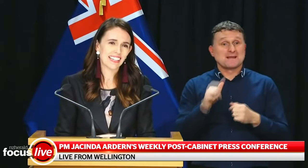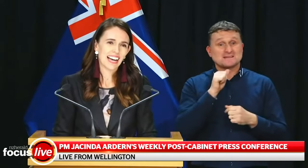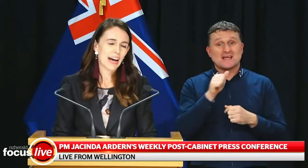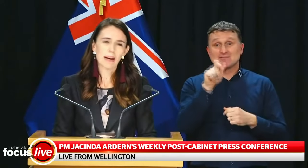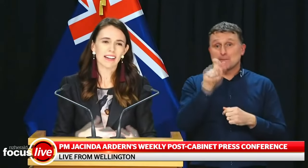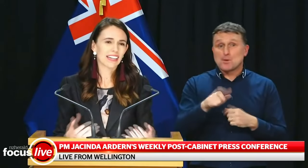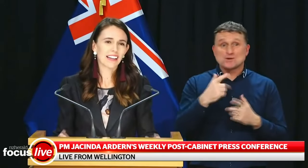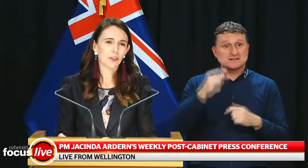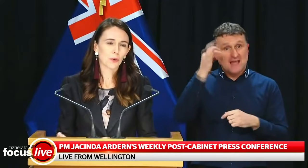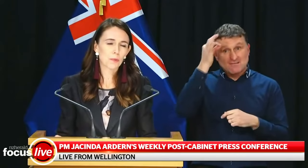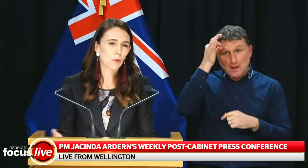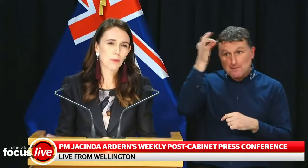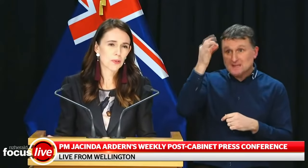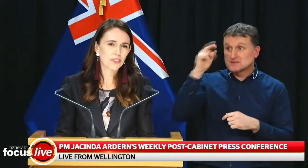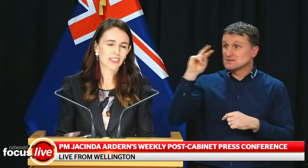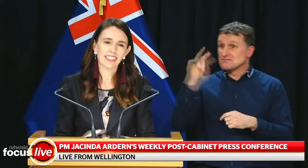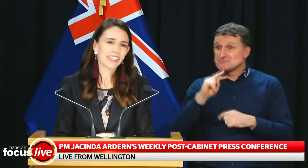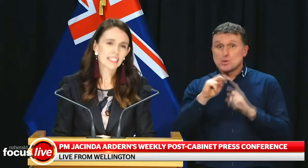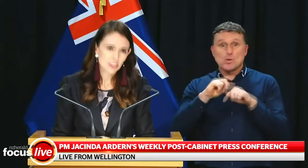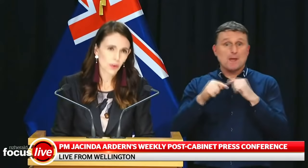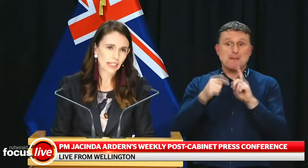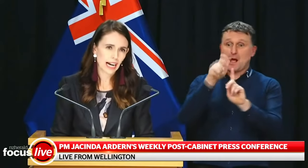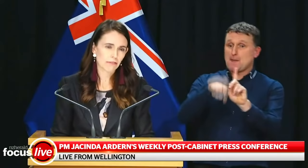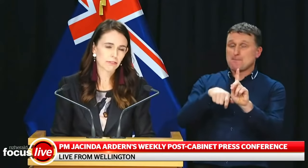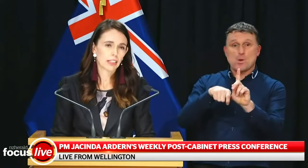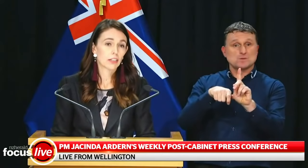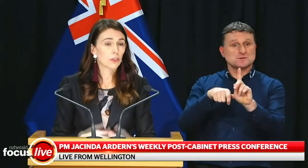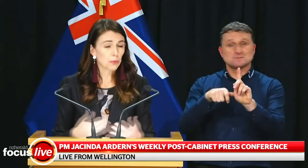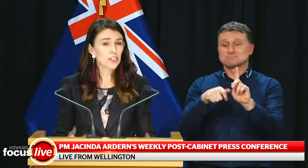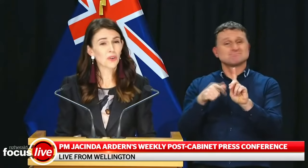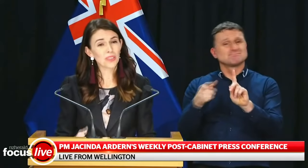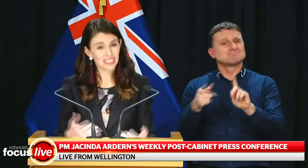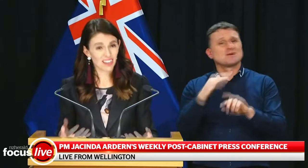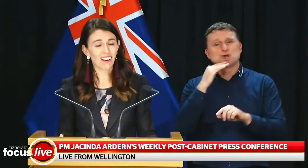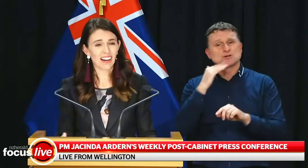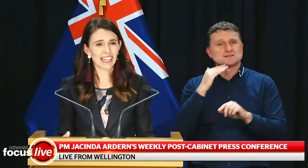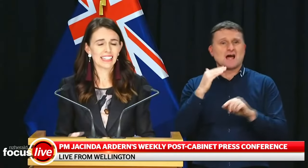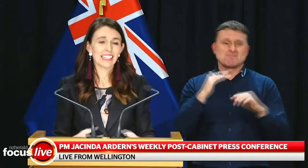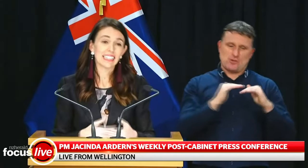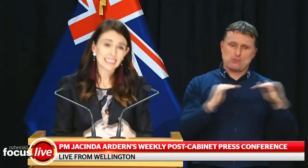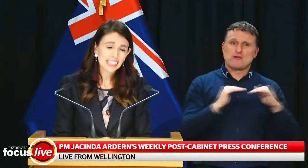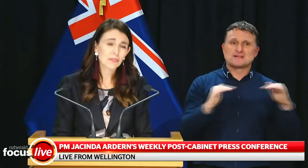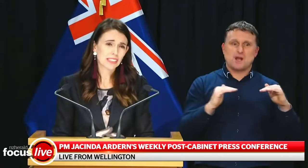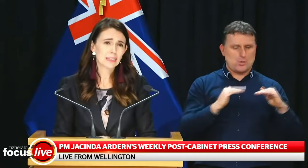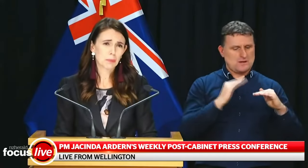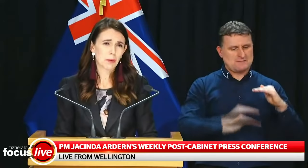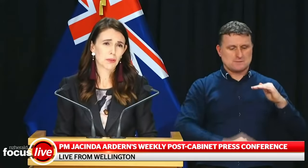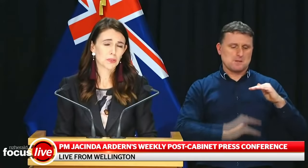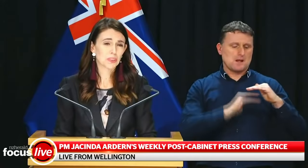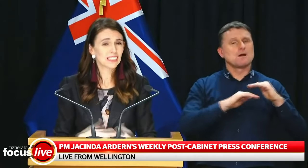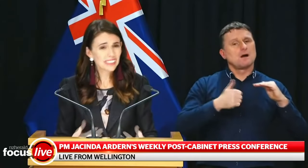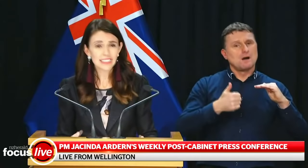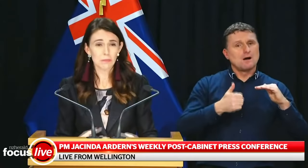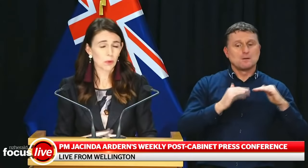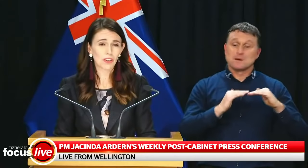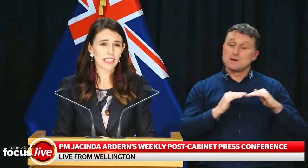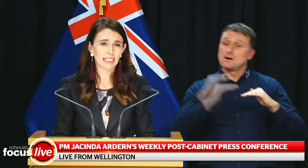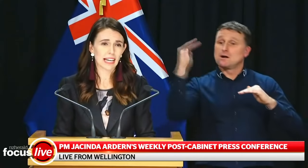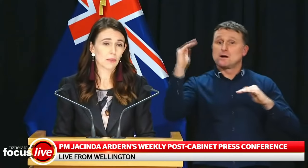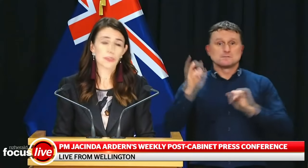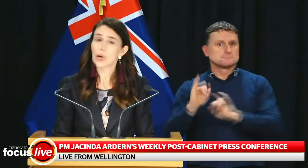opinion about another group or person is not enough. The threshold is high. And the intent with these proposals is, yes,